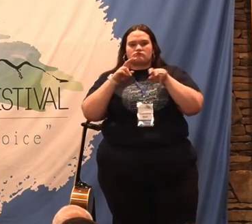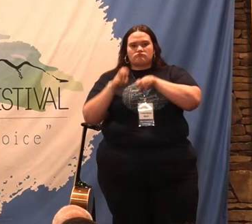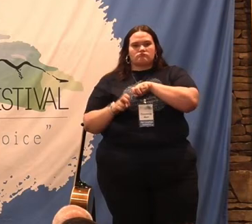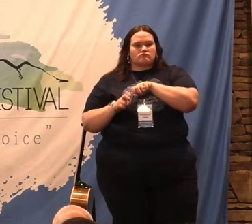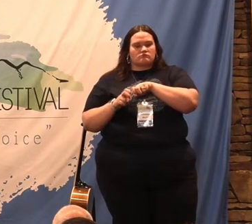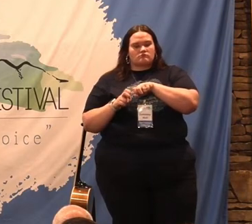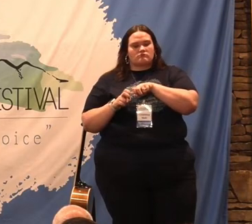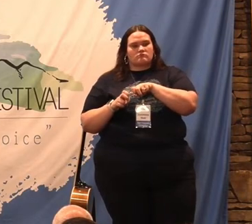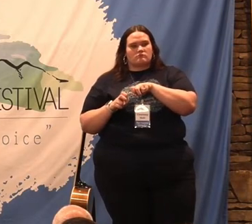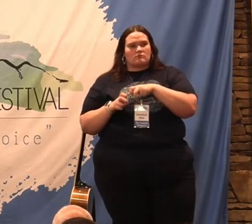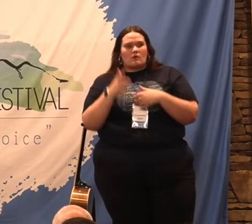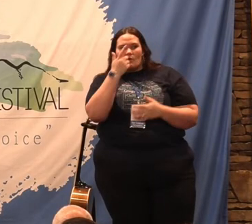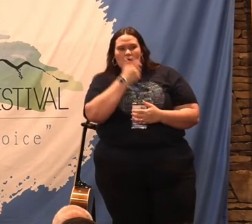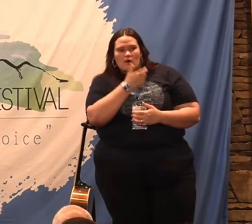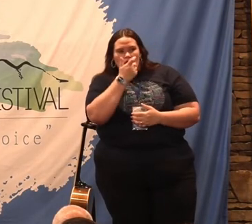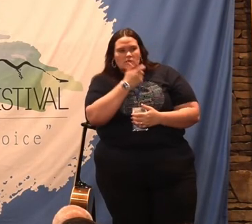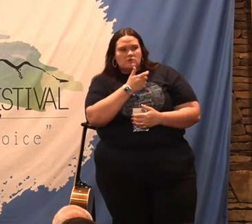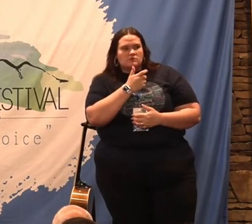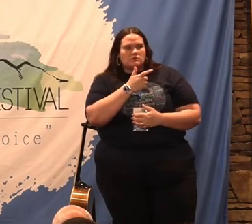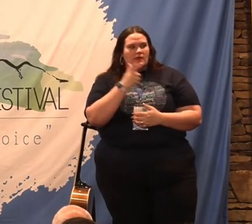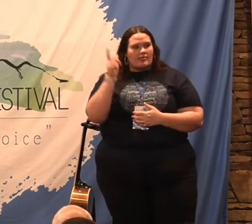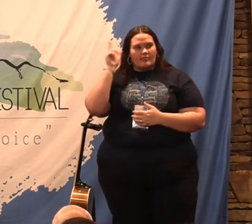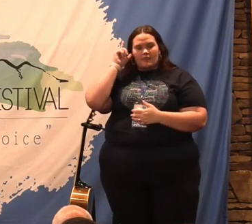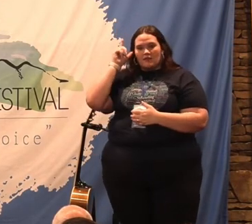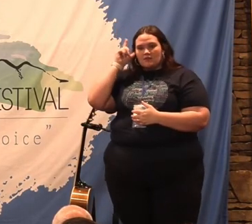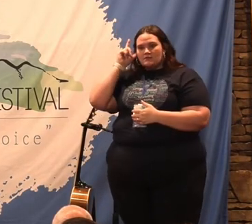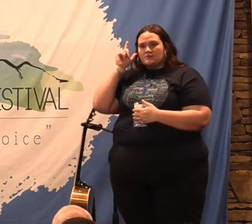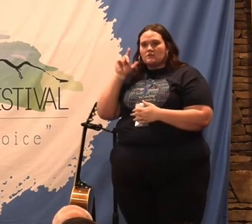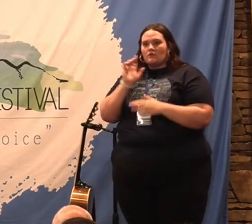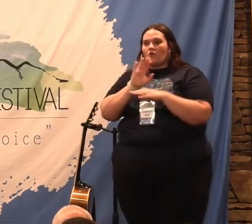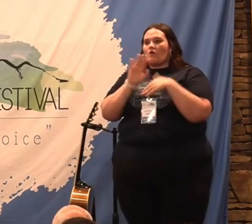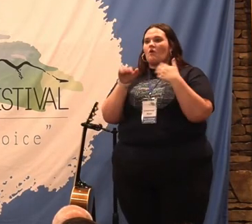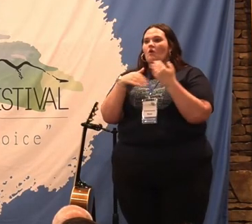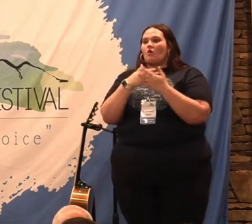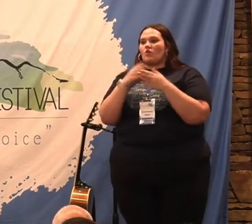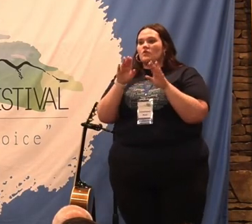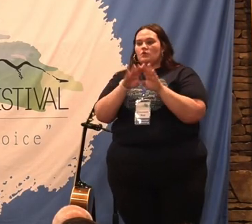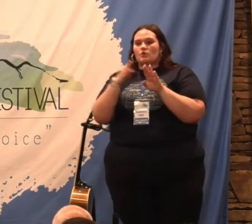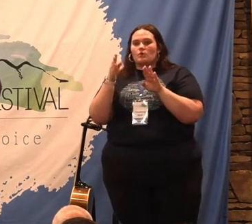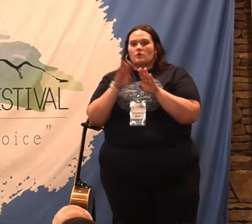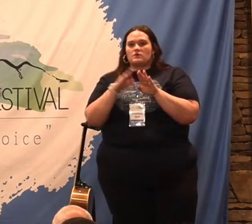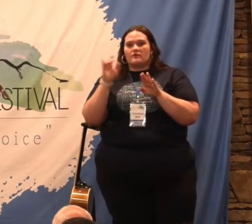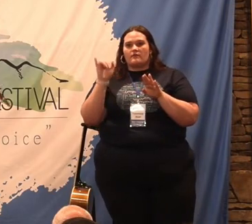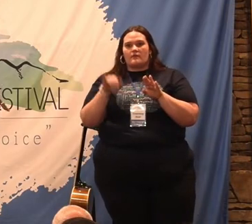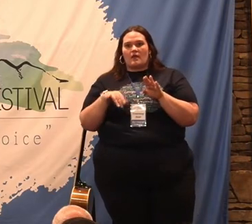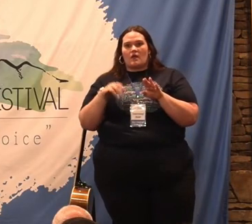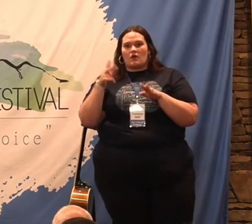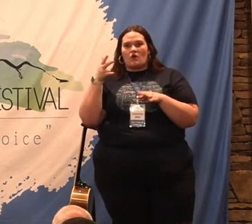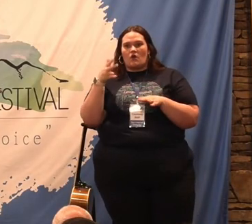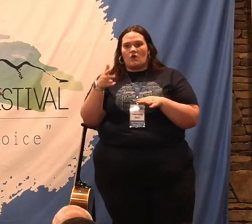watched, and we listened as all the doors of that car